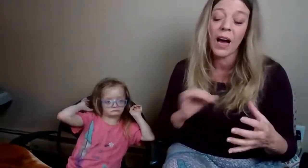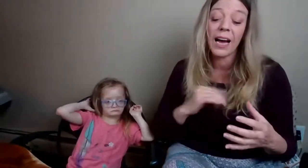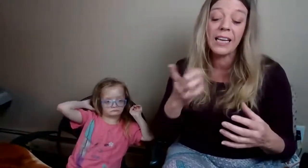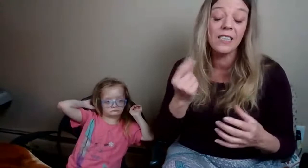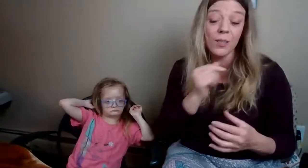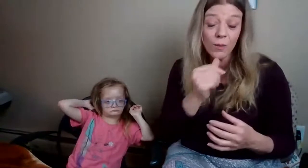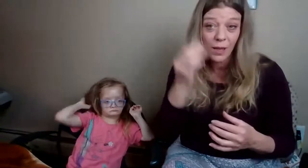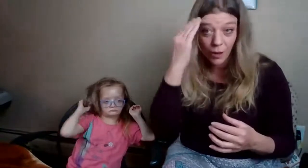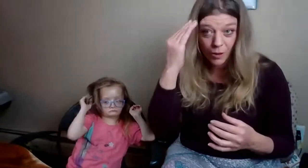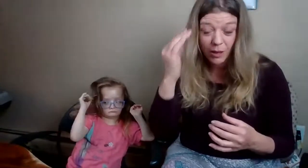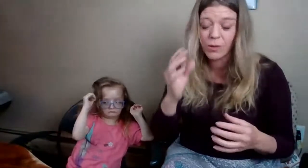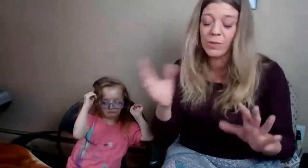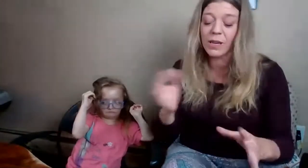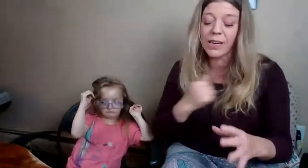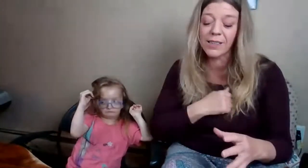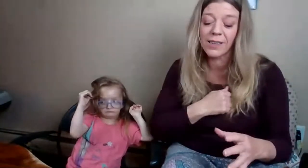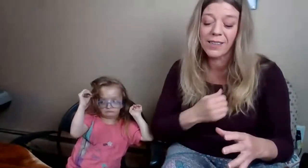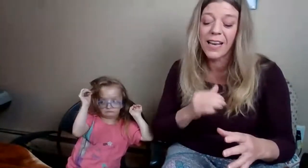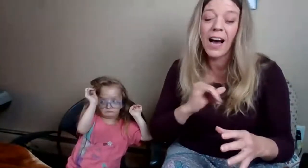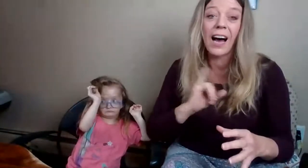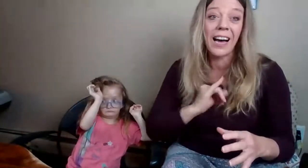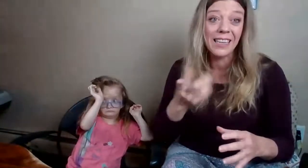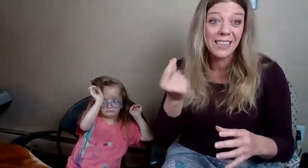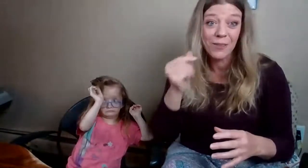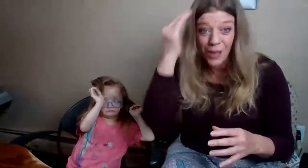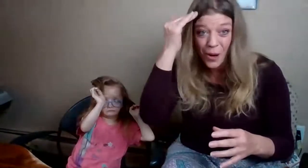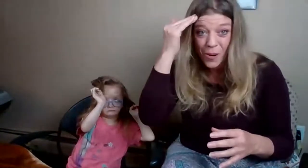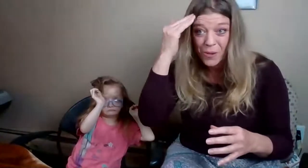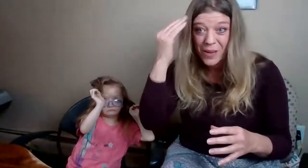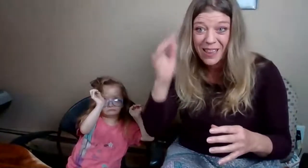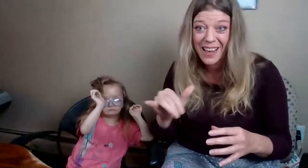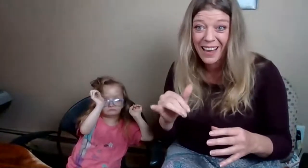I do know, sorry. I do know that